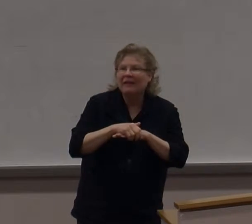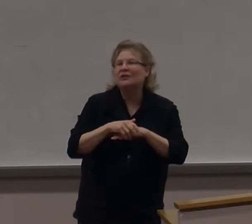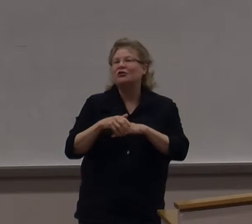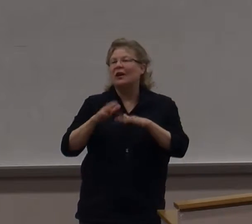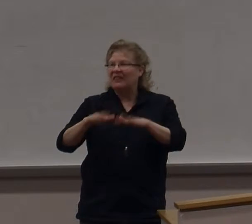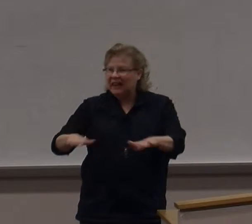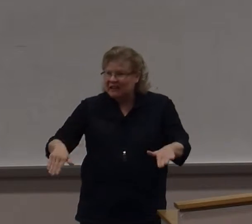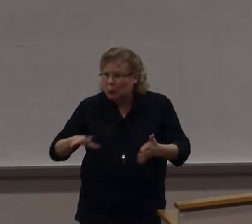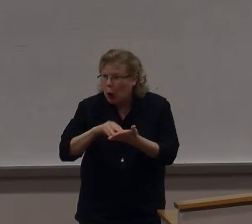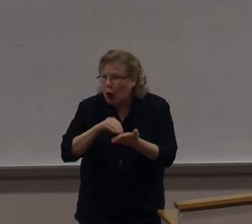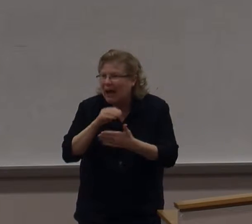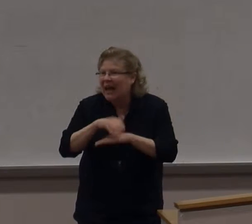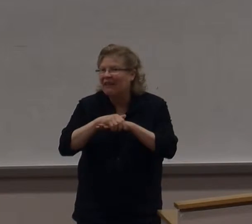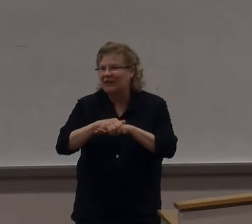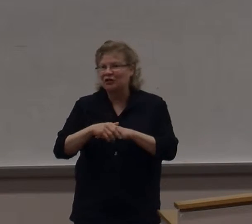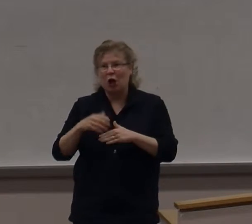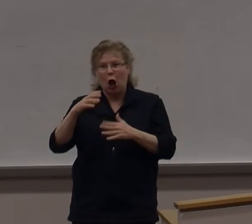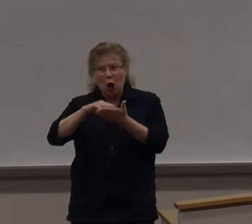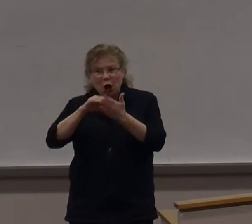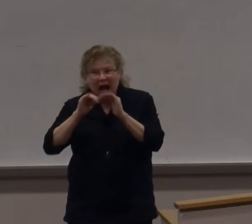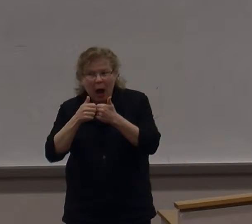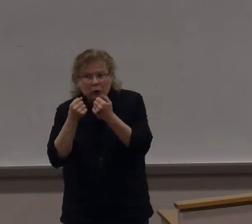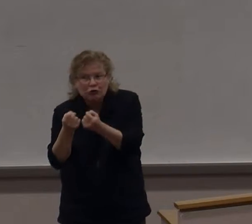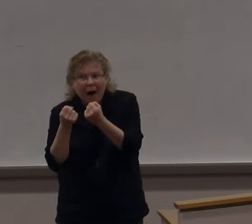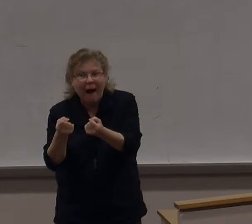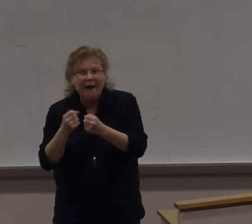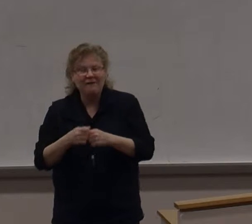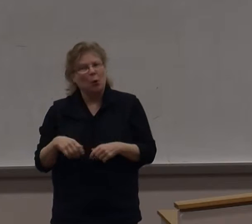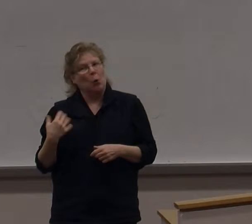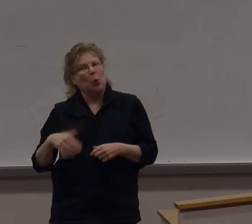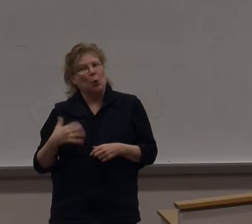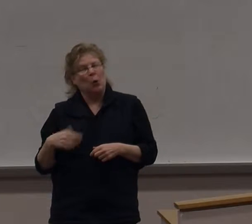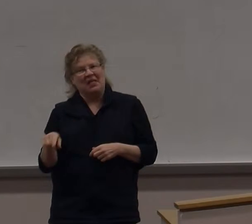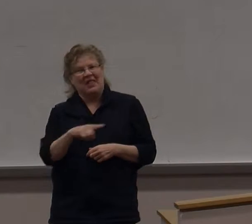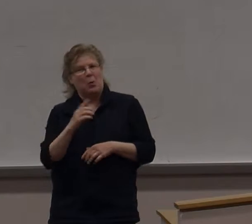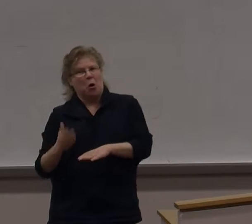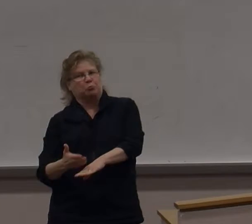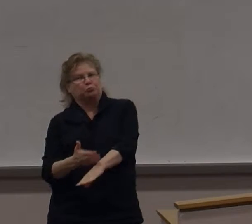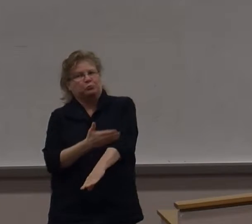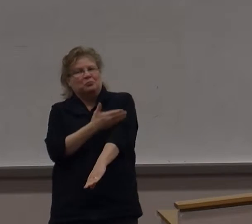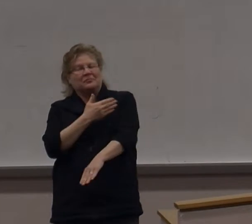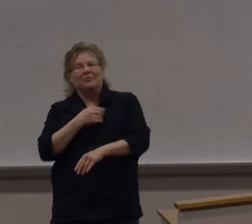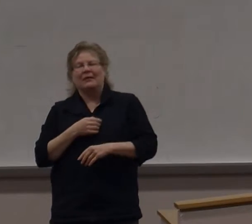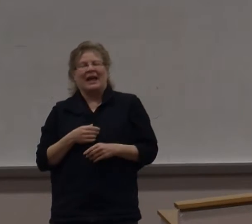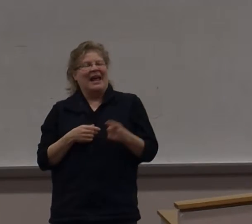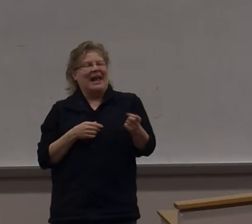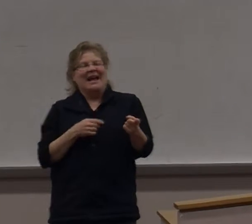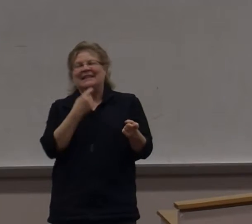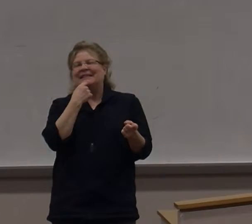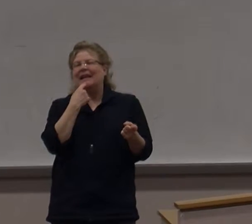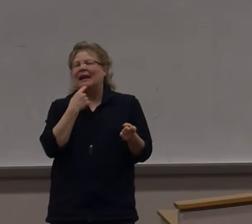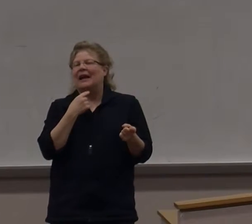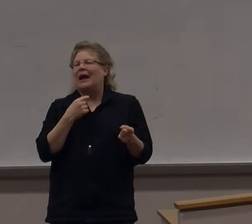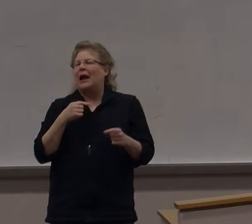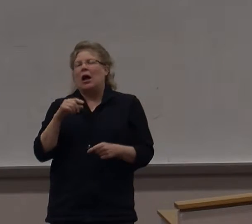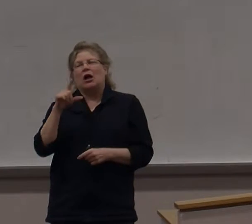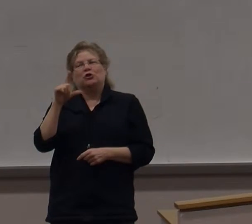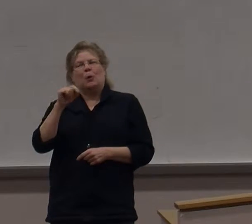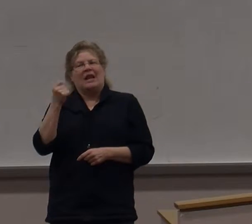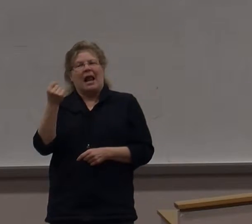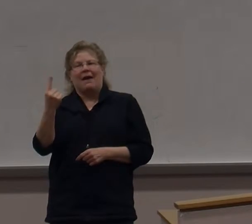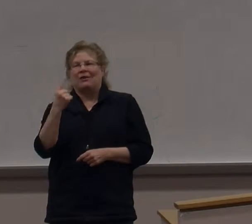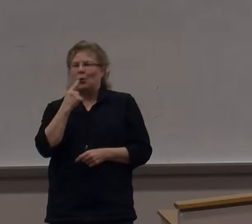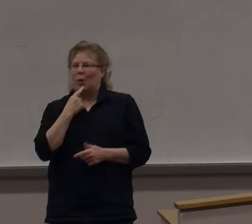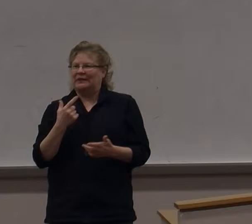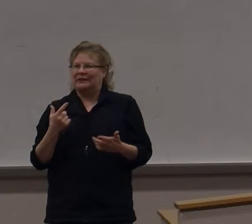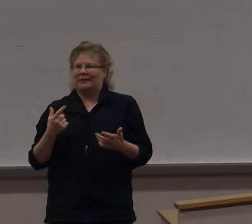drive. He said 2011 has become a turning point to new opportunities, and especially after I moved to Charlotte.